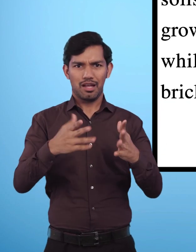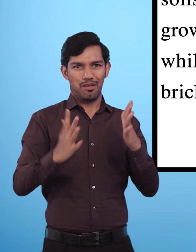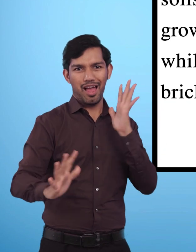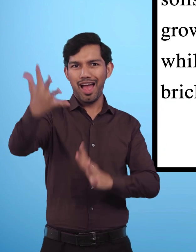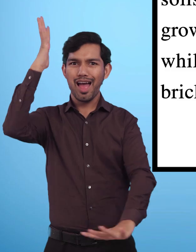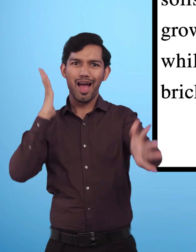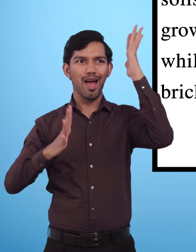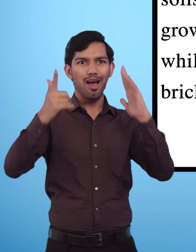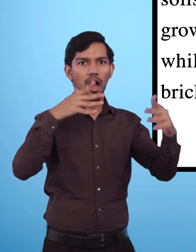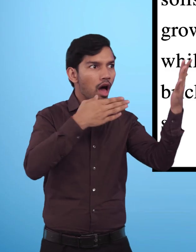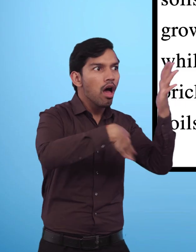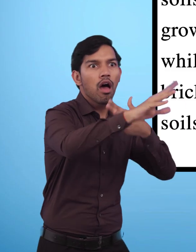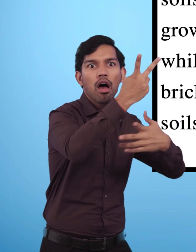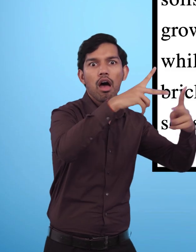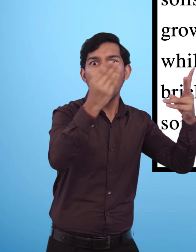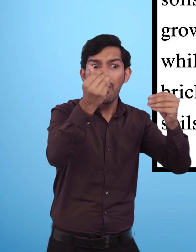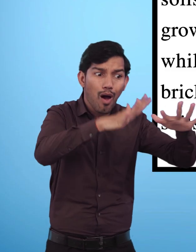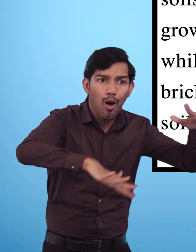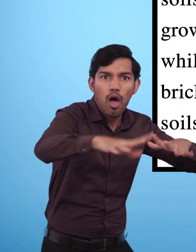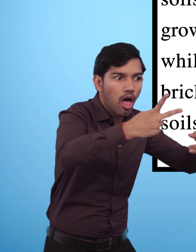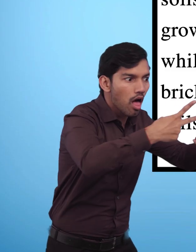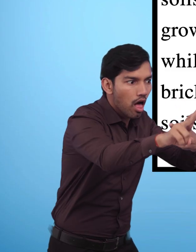Forests have a variety of soils.